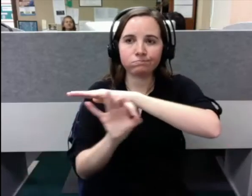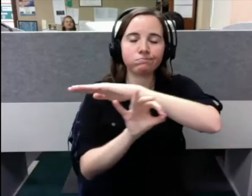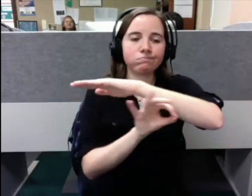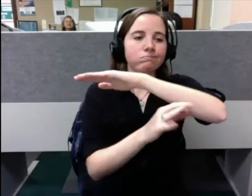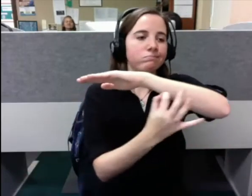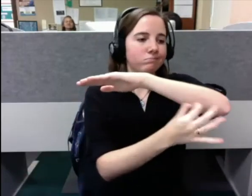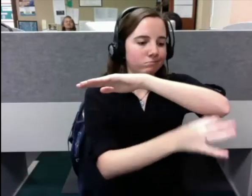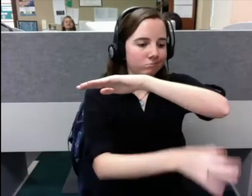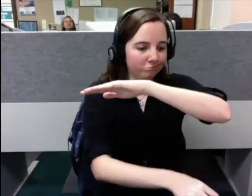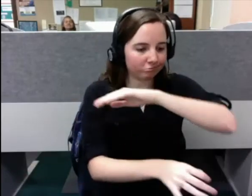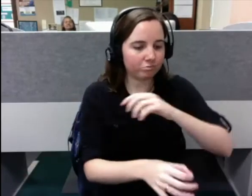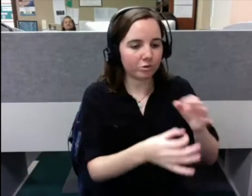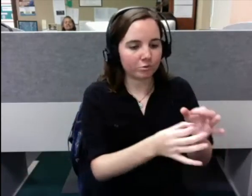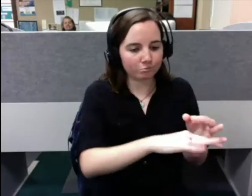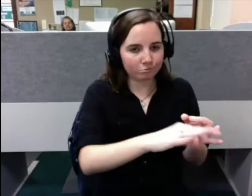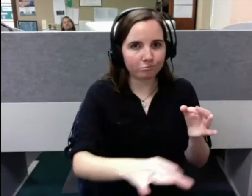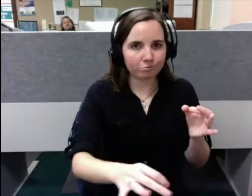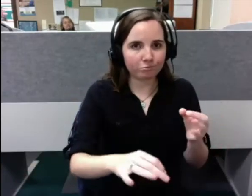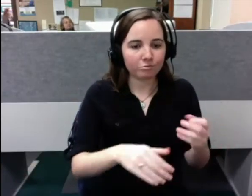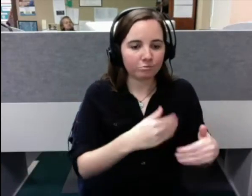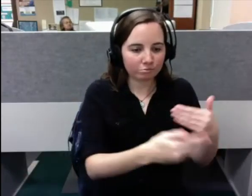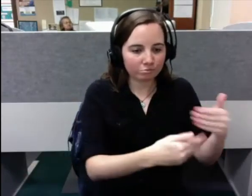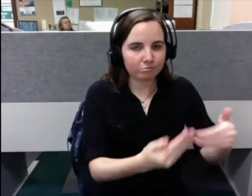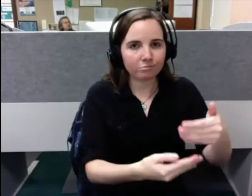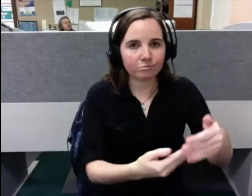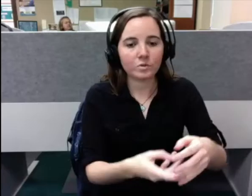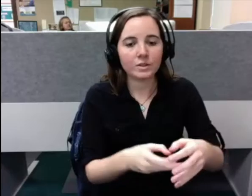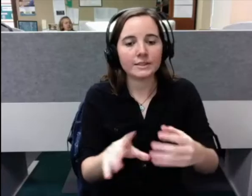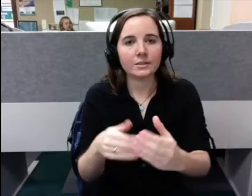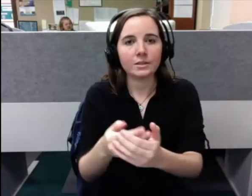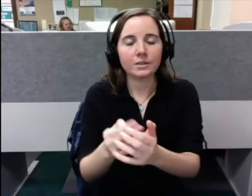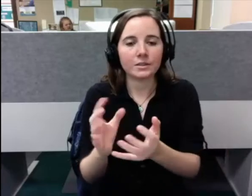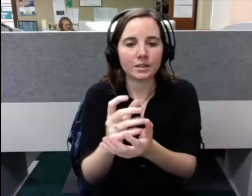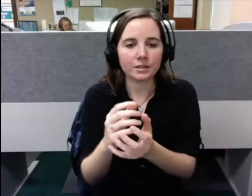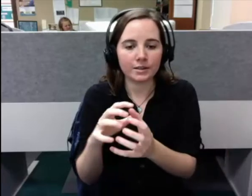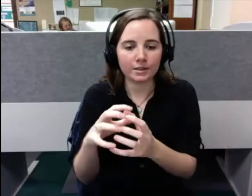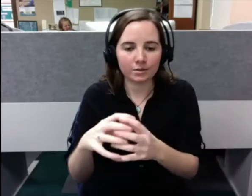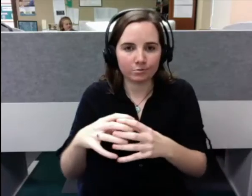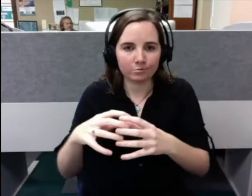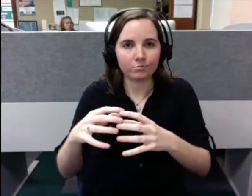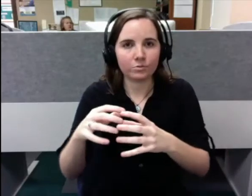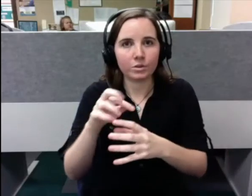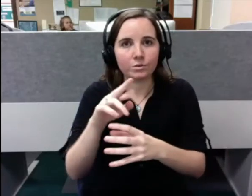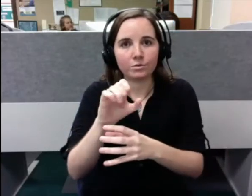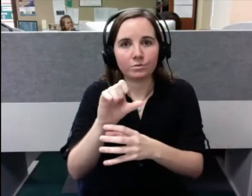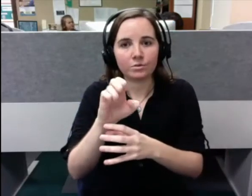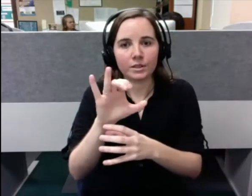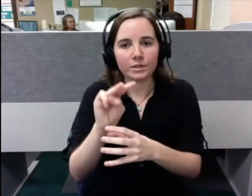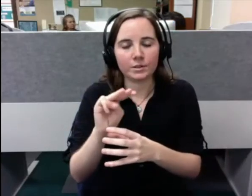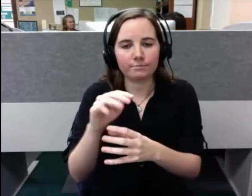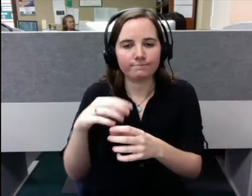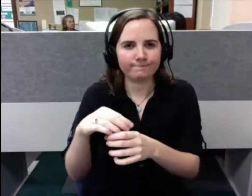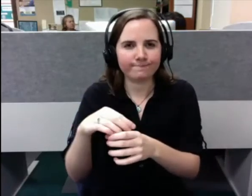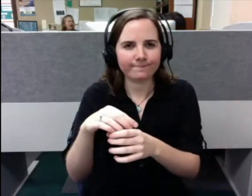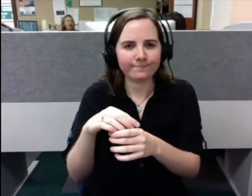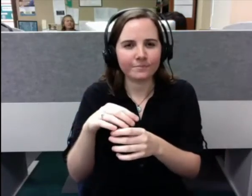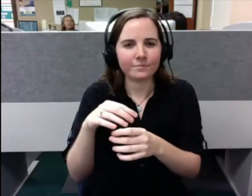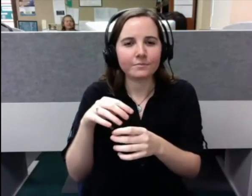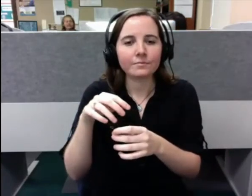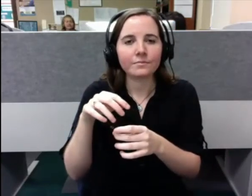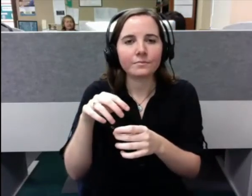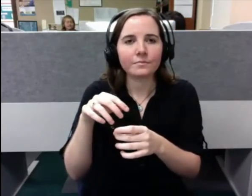ascending, transverse, descending, and sigmoid colon, it collects at the rectum. Special components of your nervous system in the